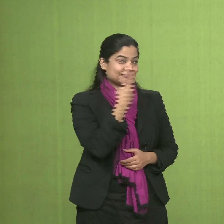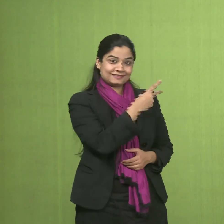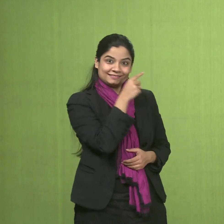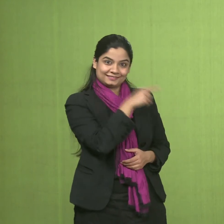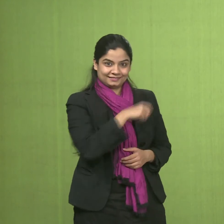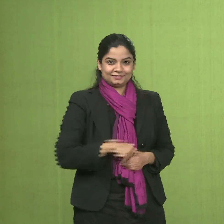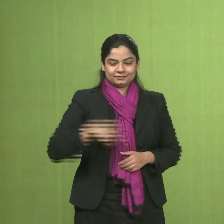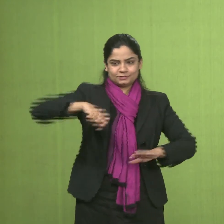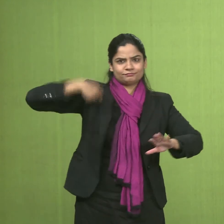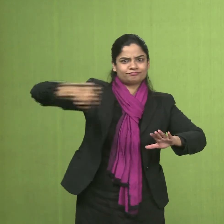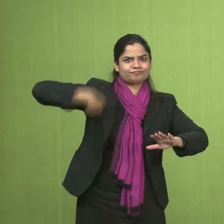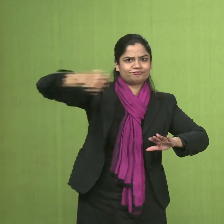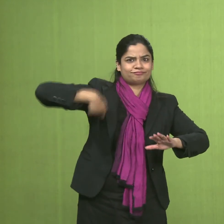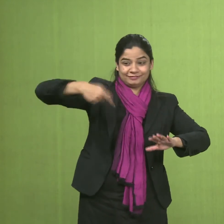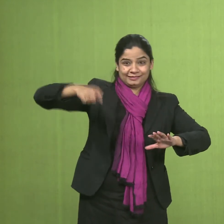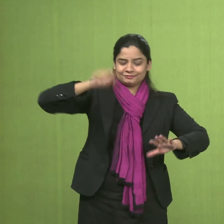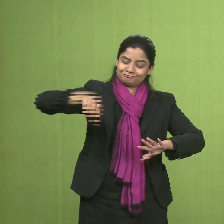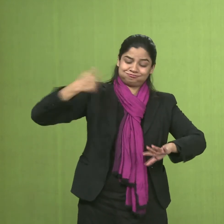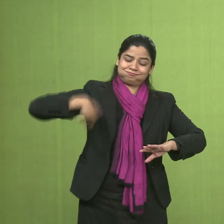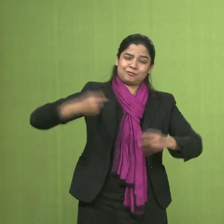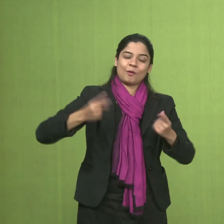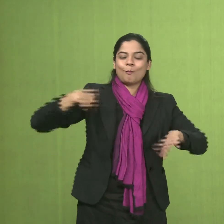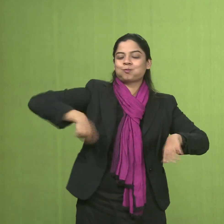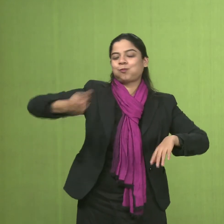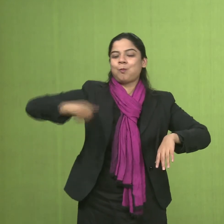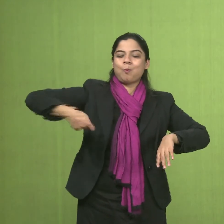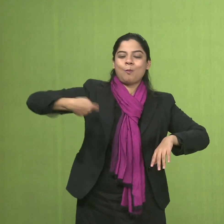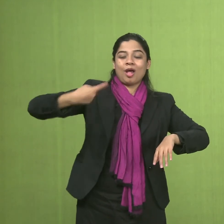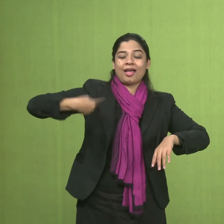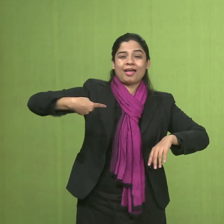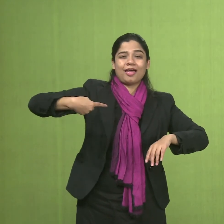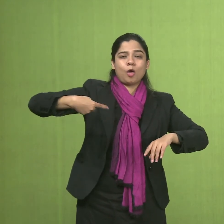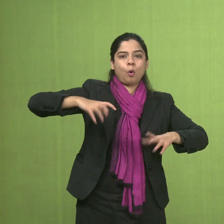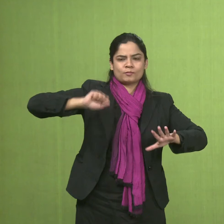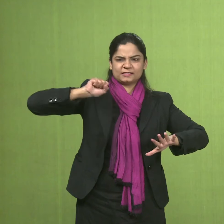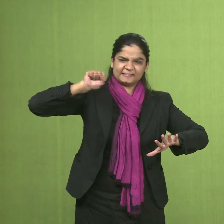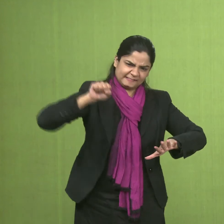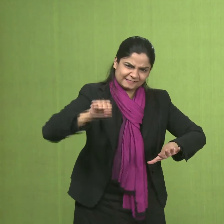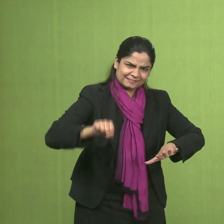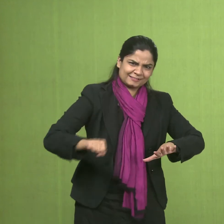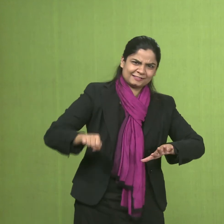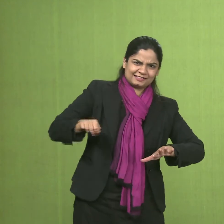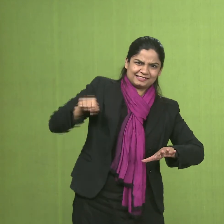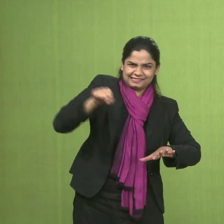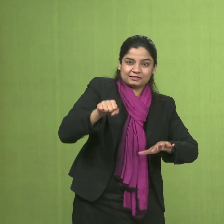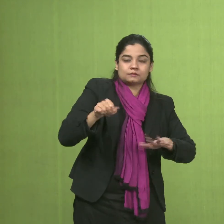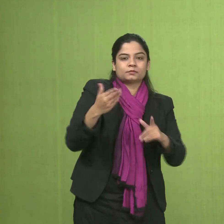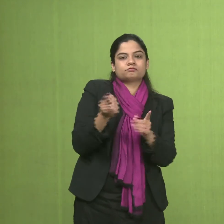As you can see from the two pictures, the sewing machine is there. If you want the sewing machine to run very smoothly rather than it